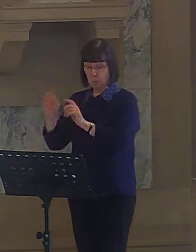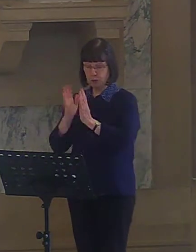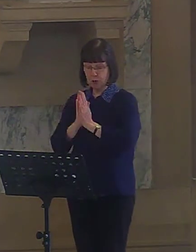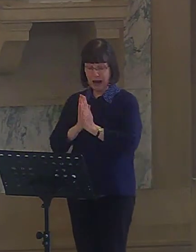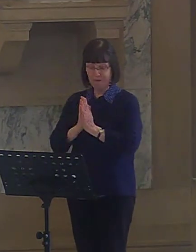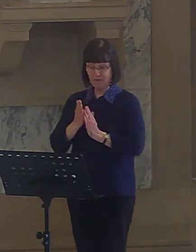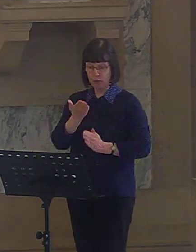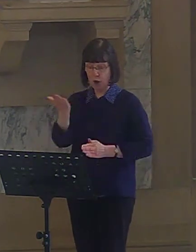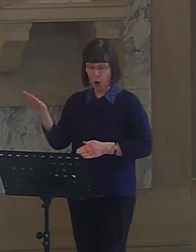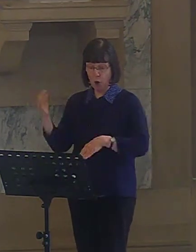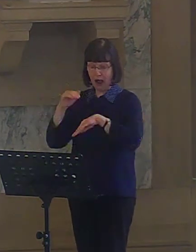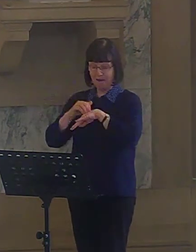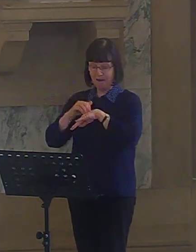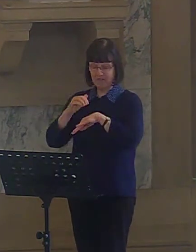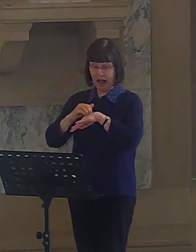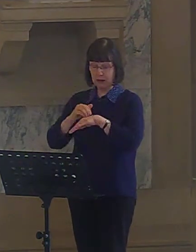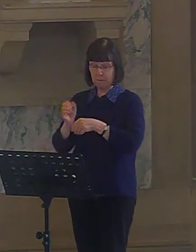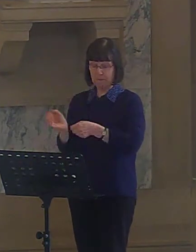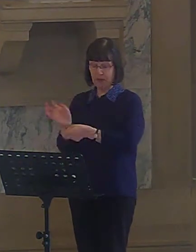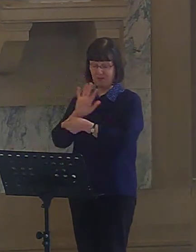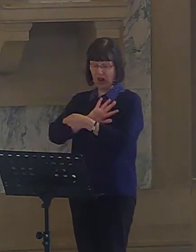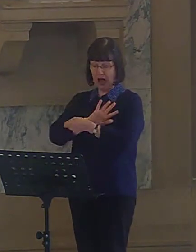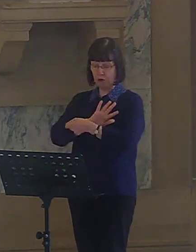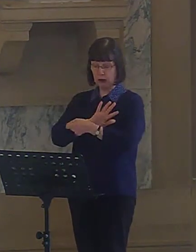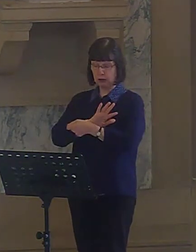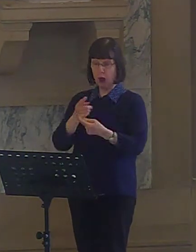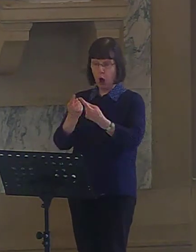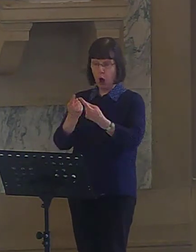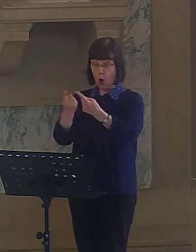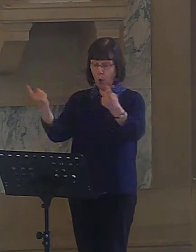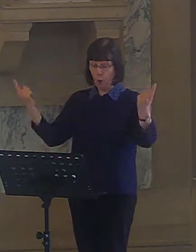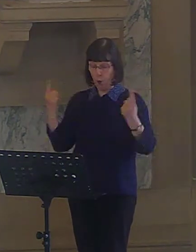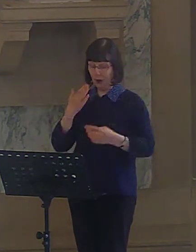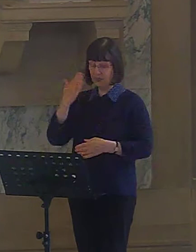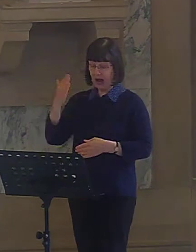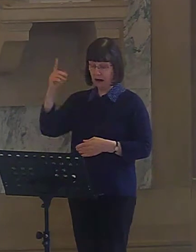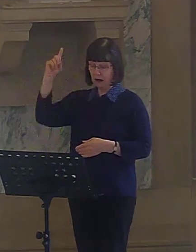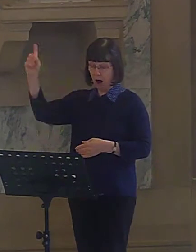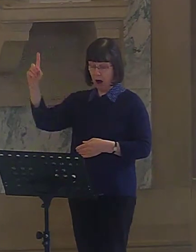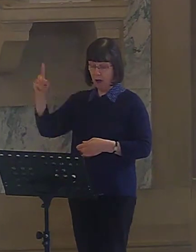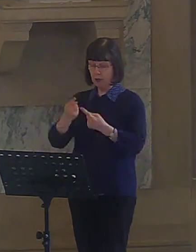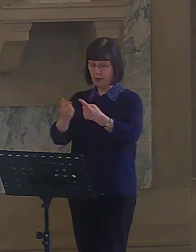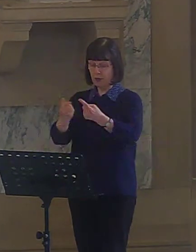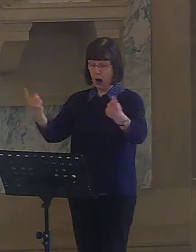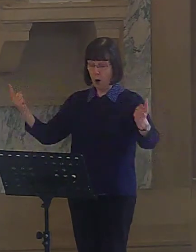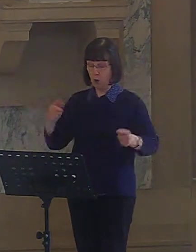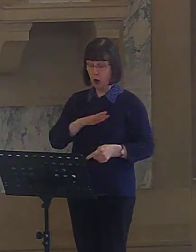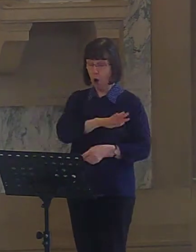pray for those affected by the virus, and we thank God